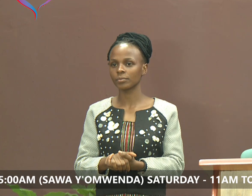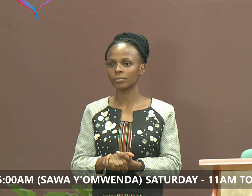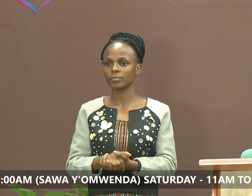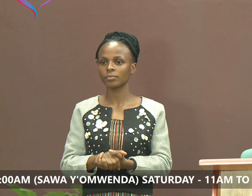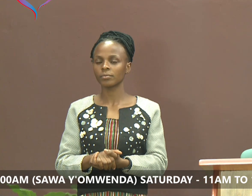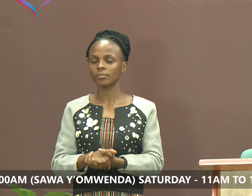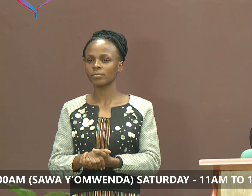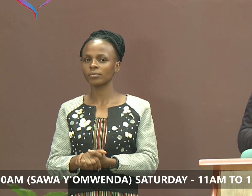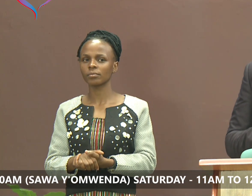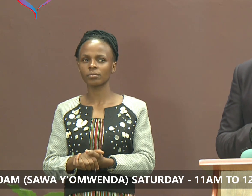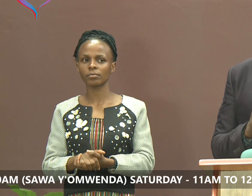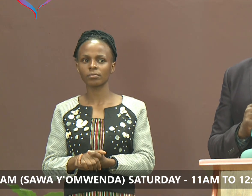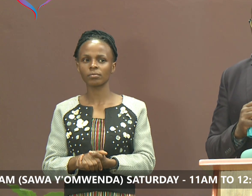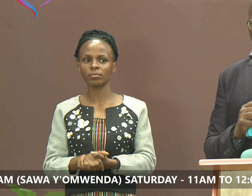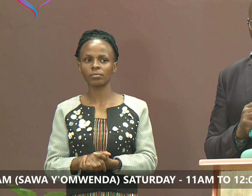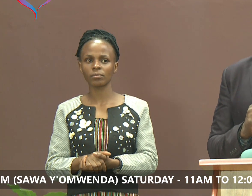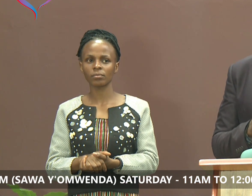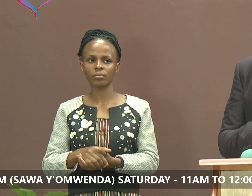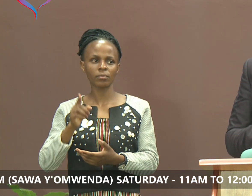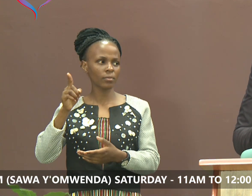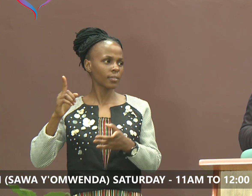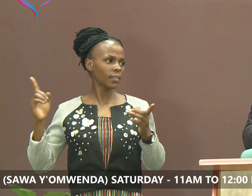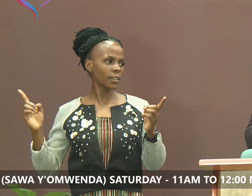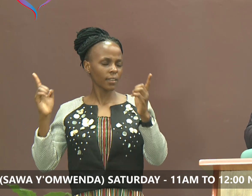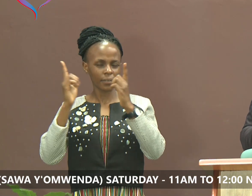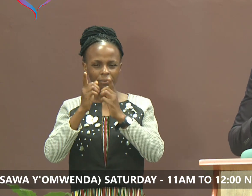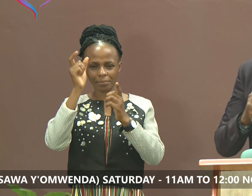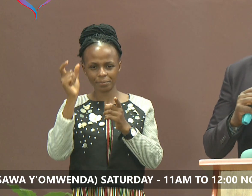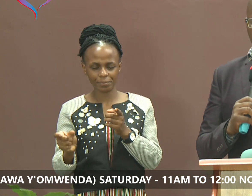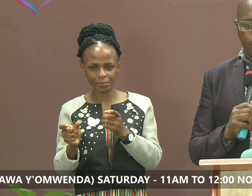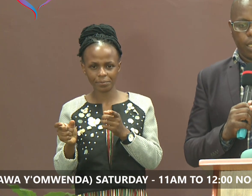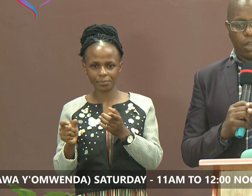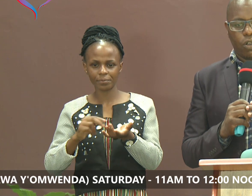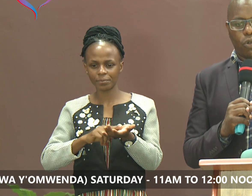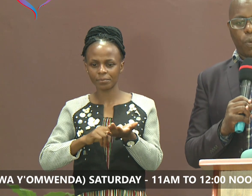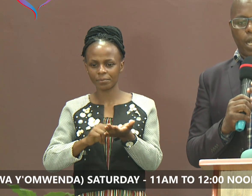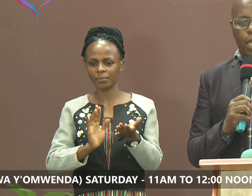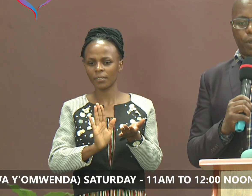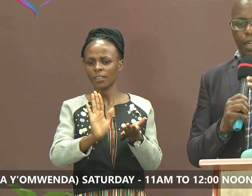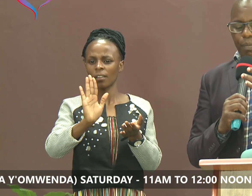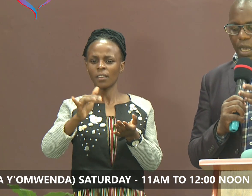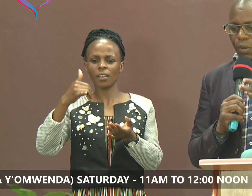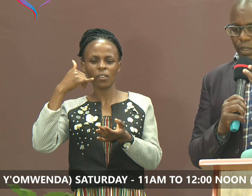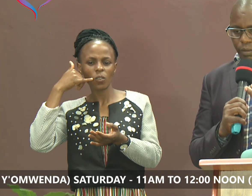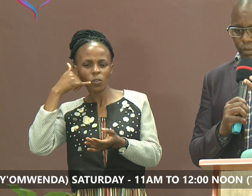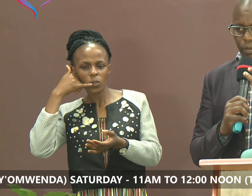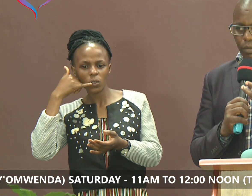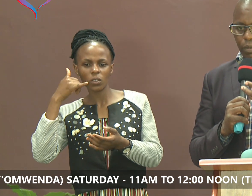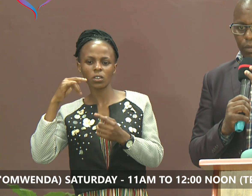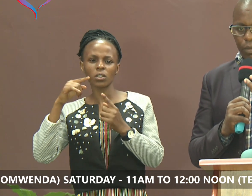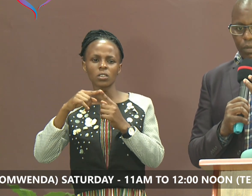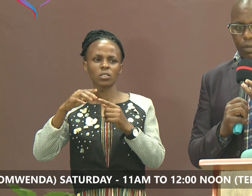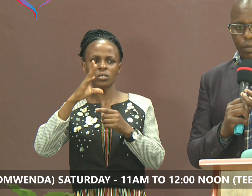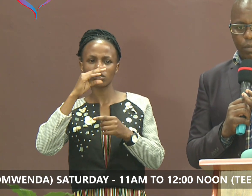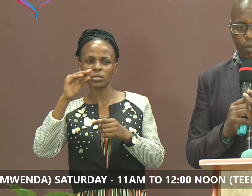bwaffe. Osanga omuntu ng'akozesa essimu ye okubanga ayogera ne bawe.